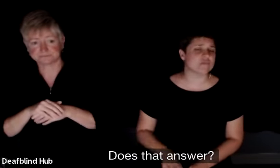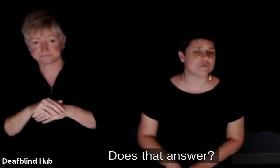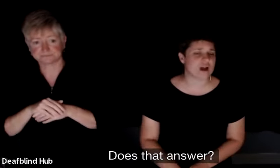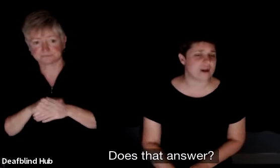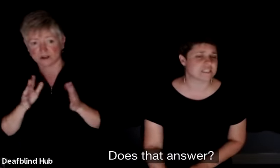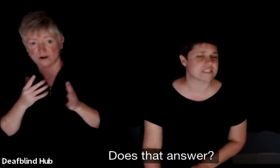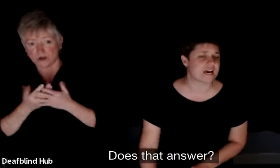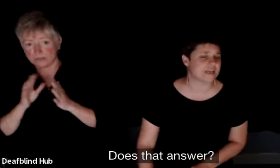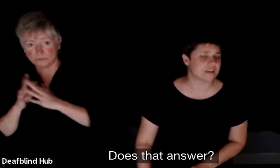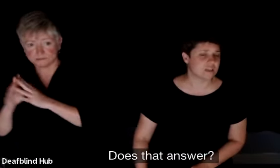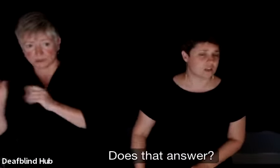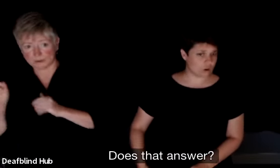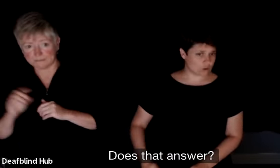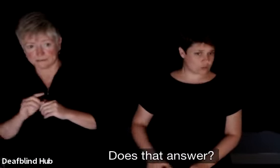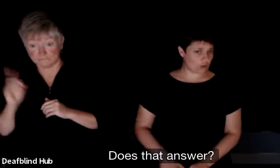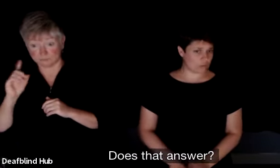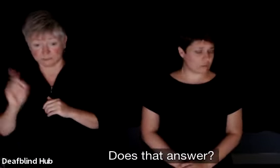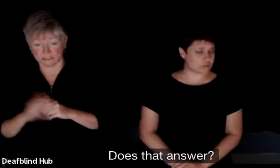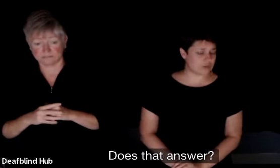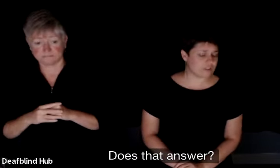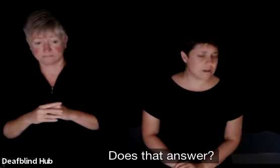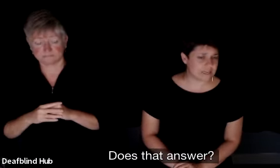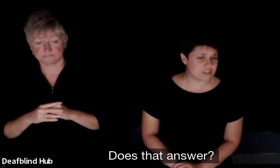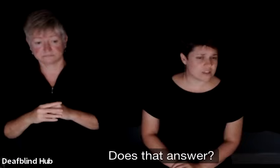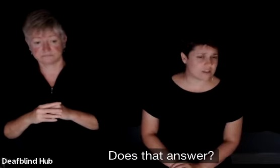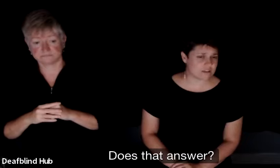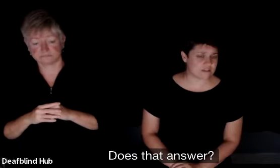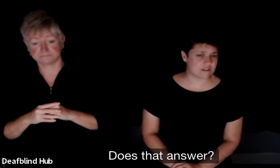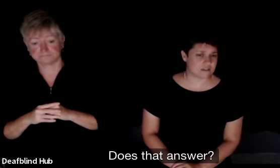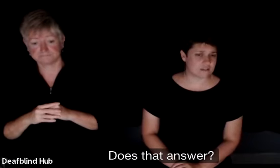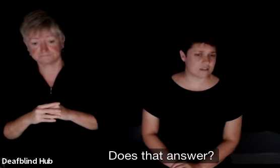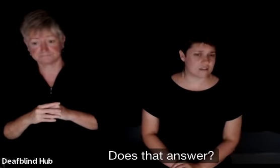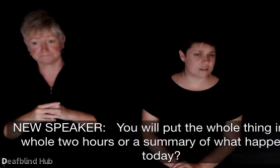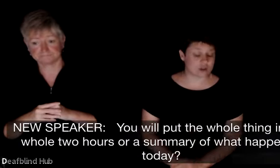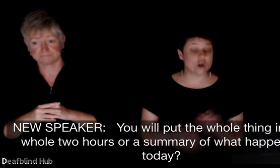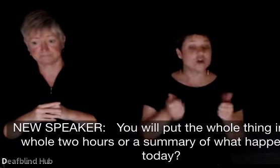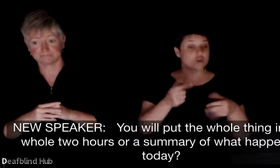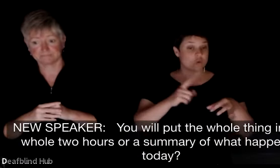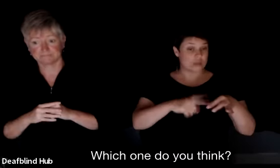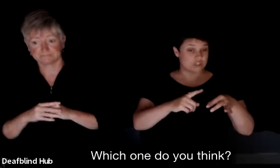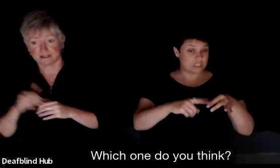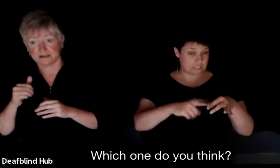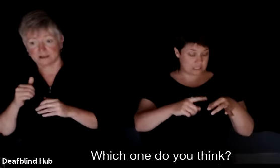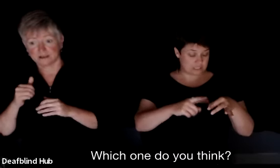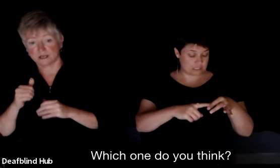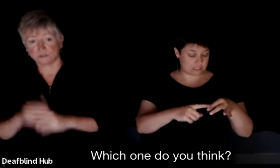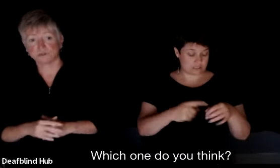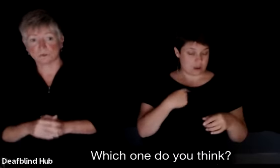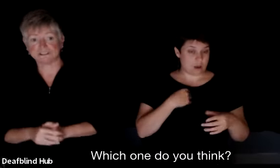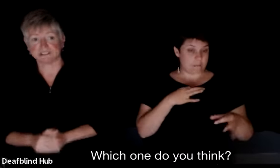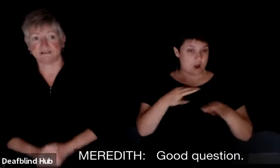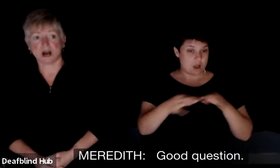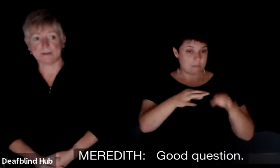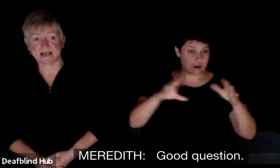or a summary of what happened today? So which one will that be, do you think? Good question. I plan to